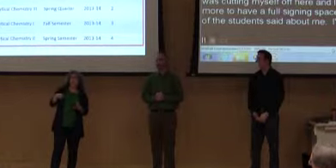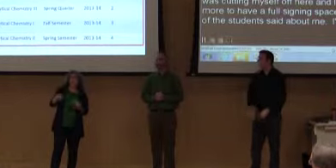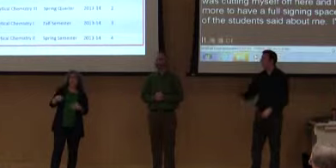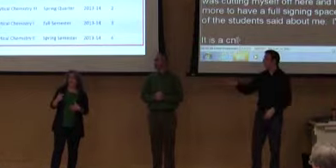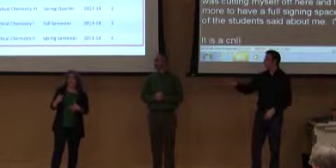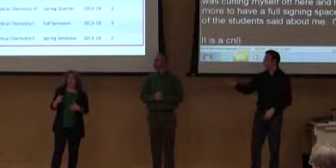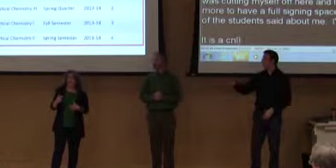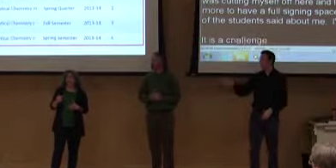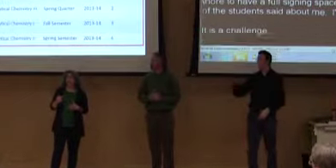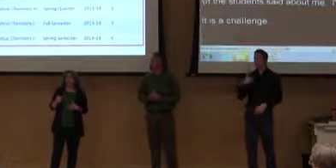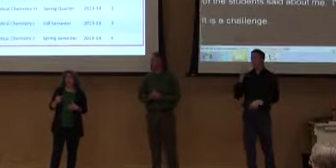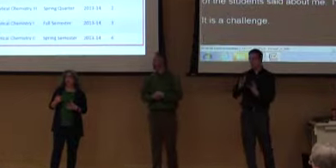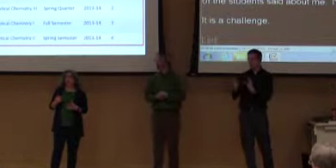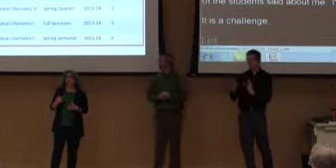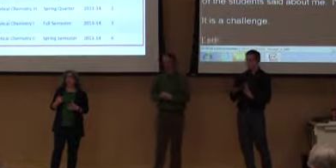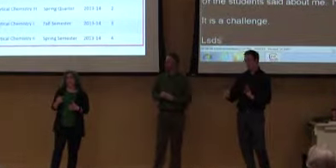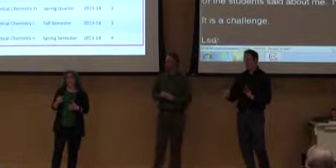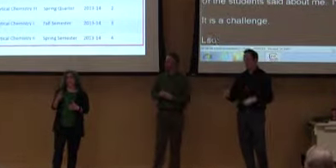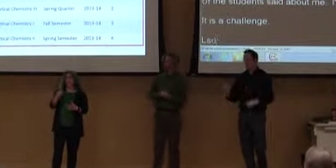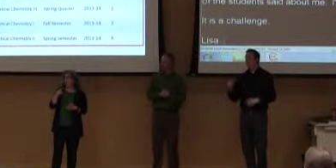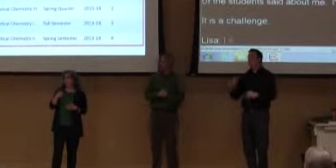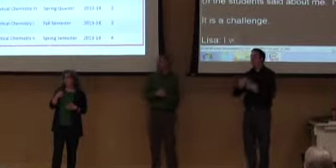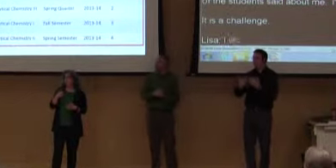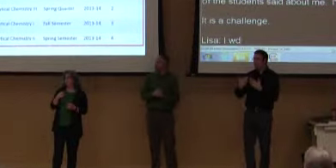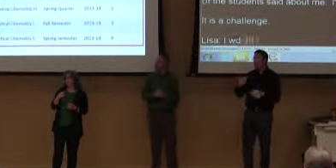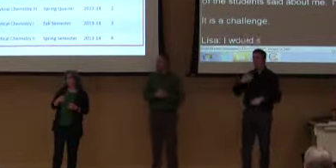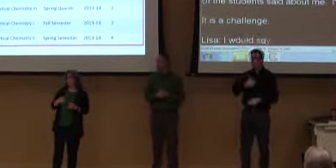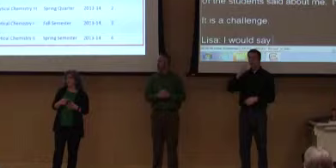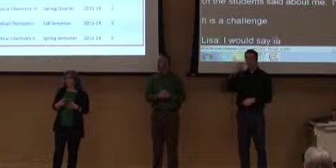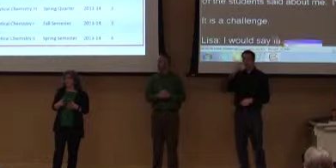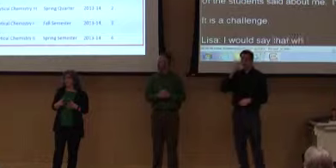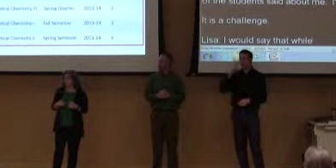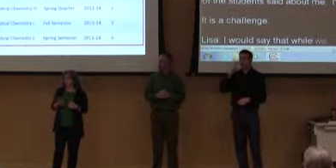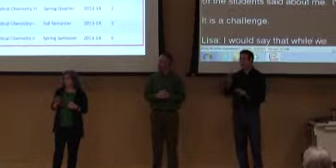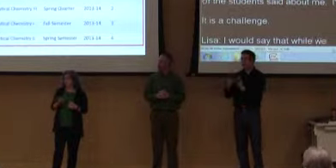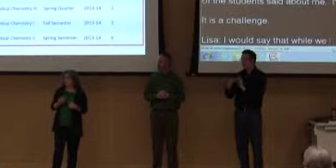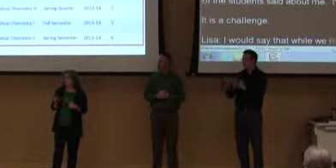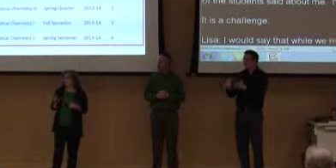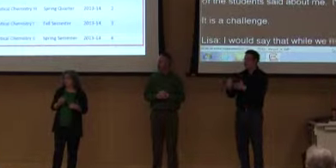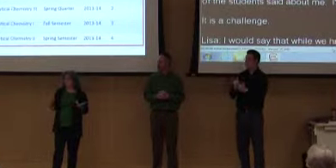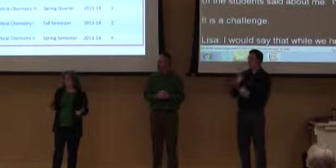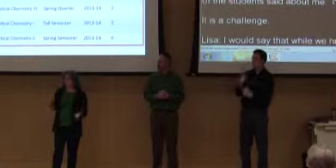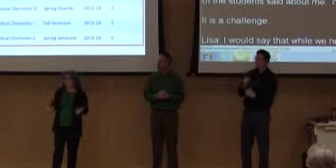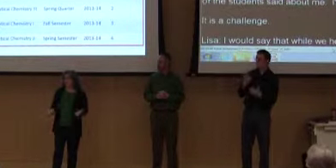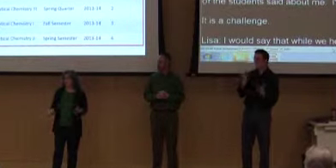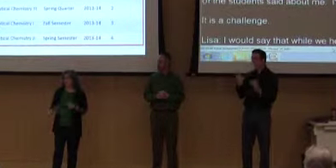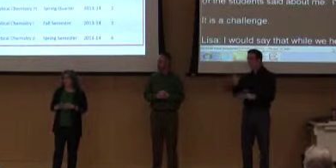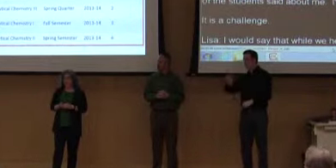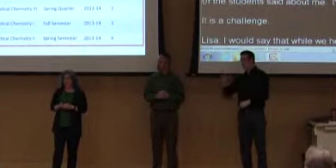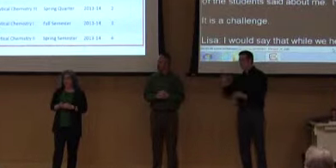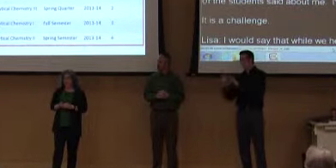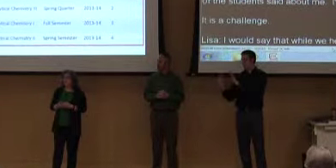I would say though that while we've heard that comment offering the 2D versus